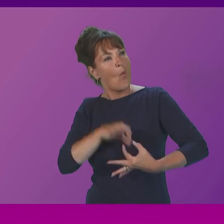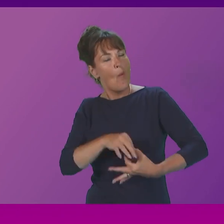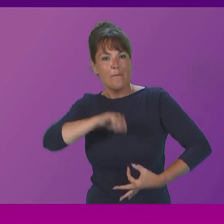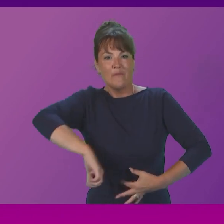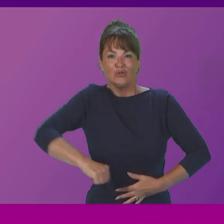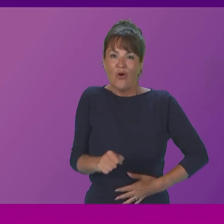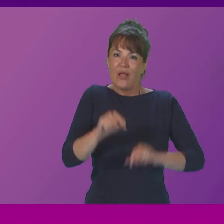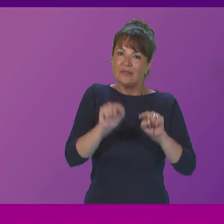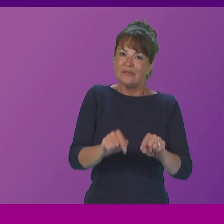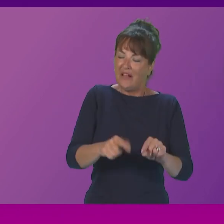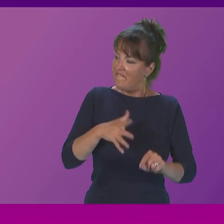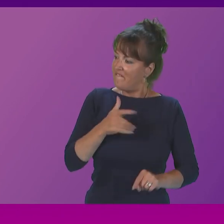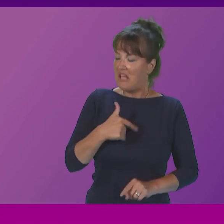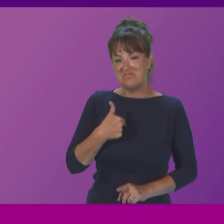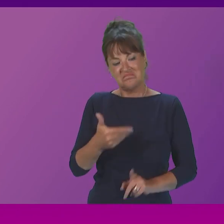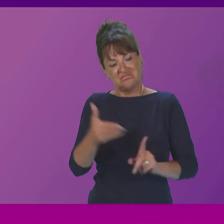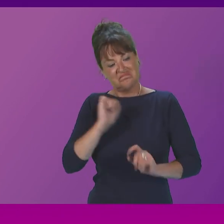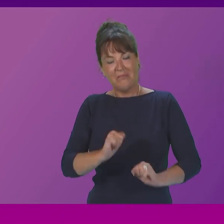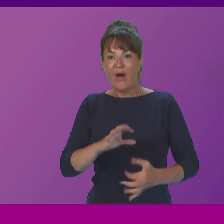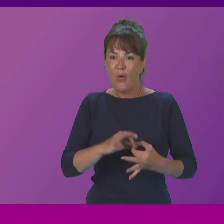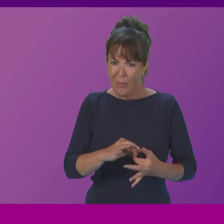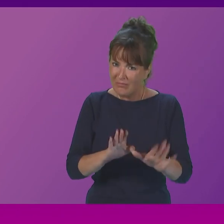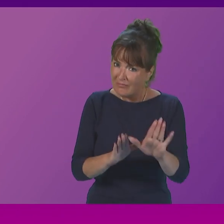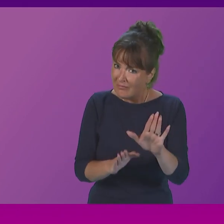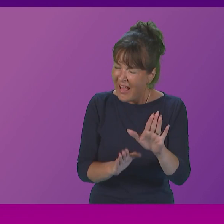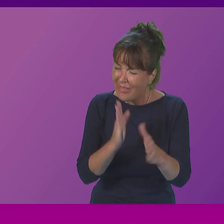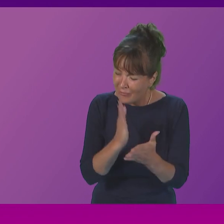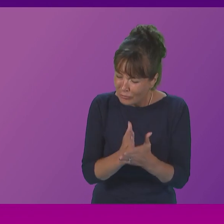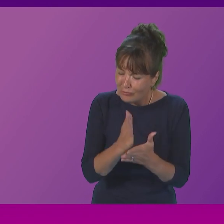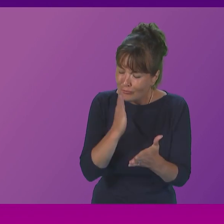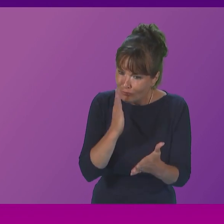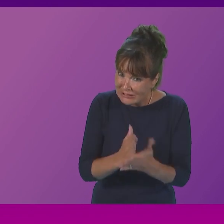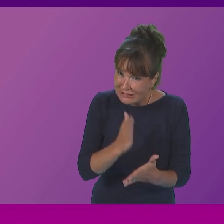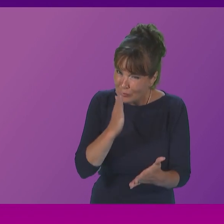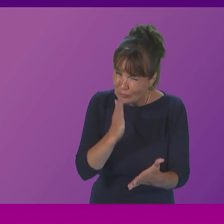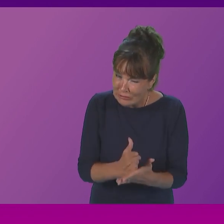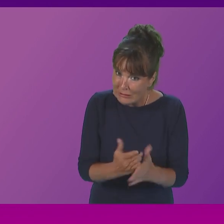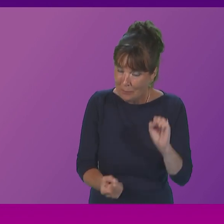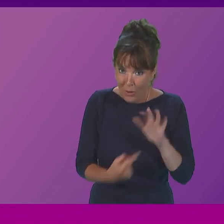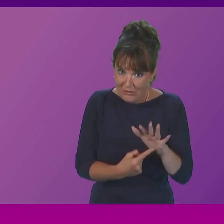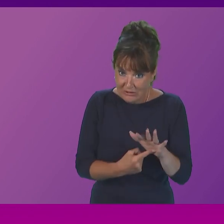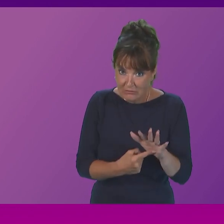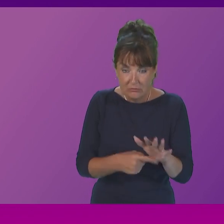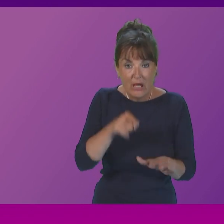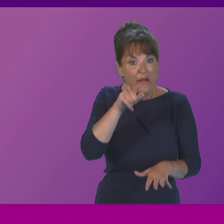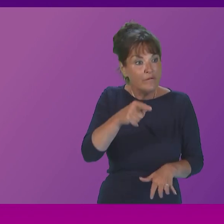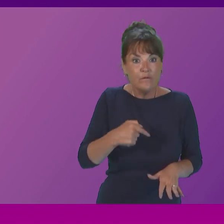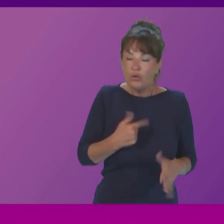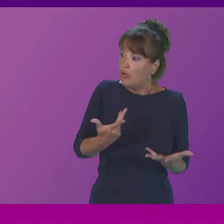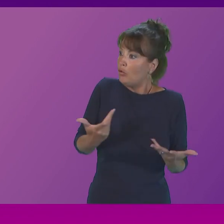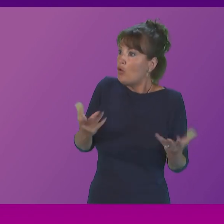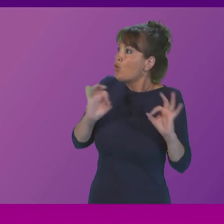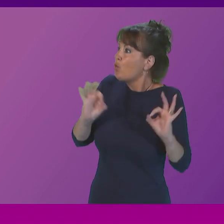have somewhere they identify with. And that is really fundamental. When you don't come from somewhere and the world is your oyster, that